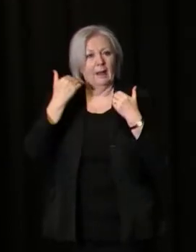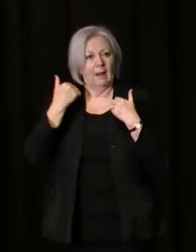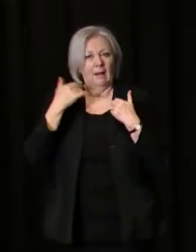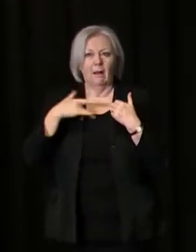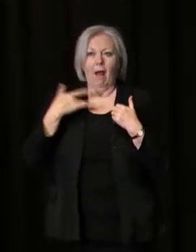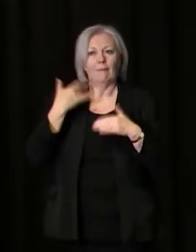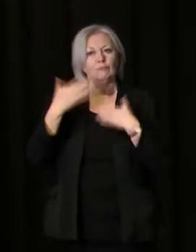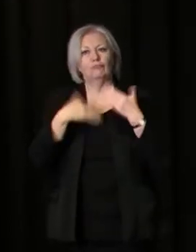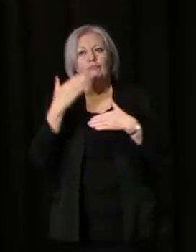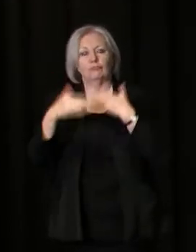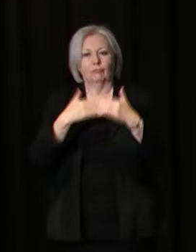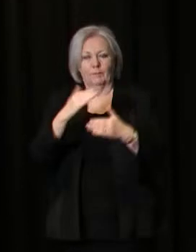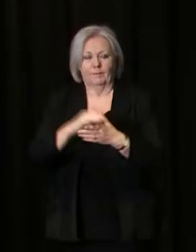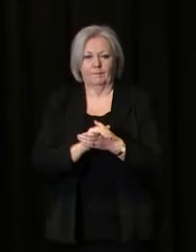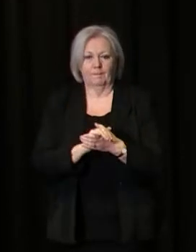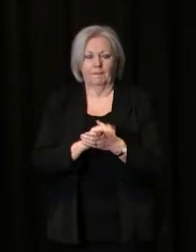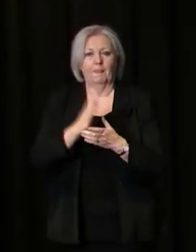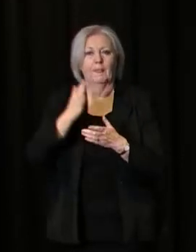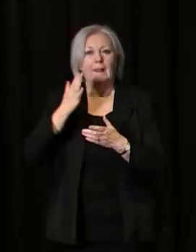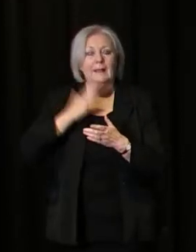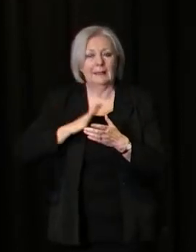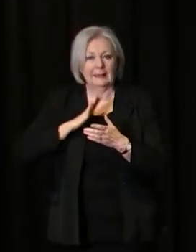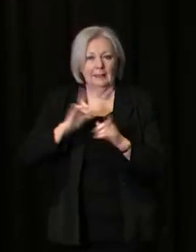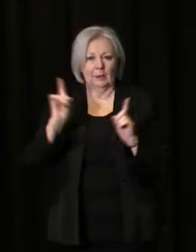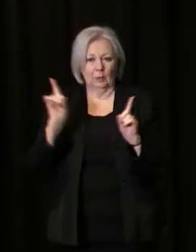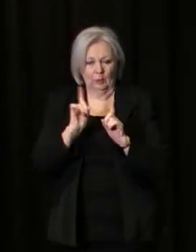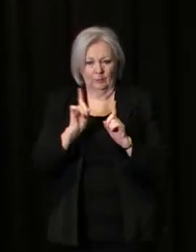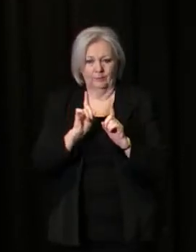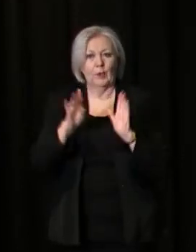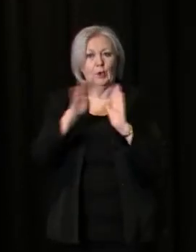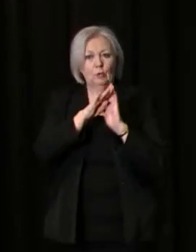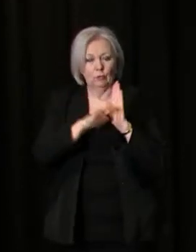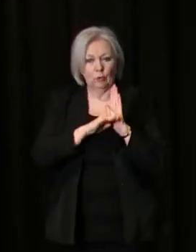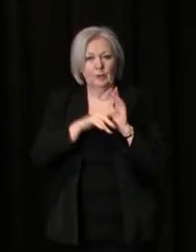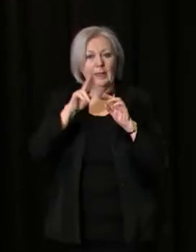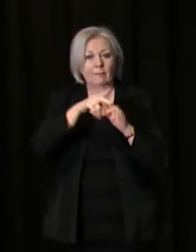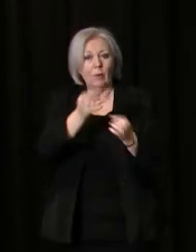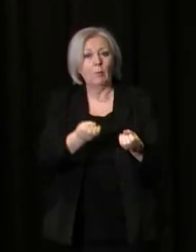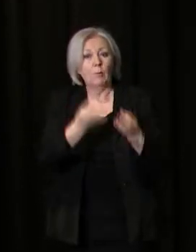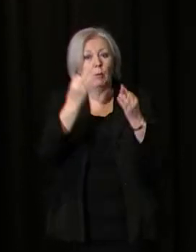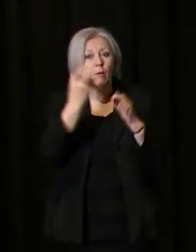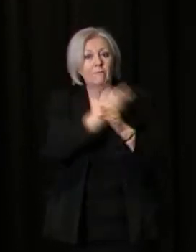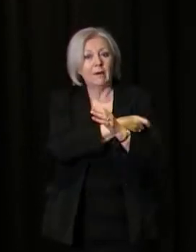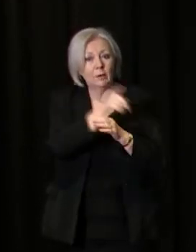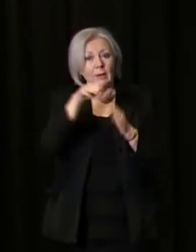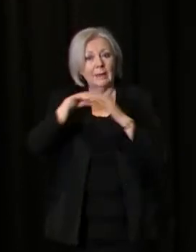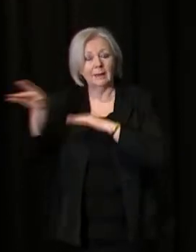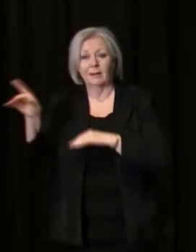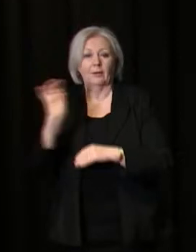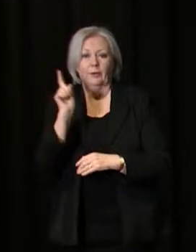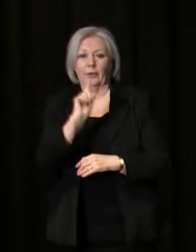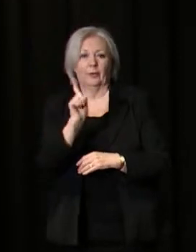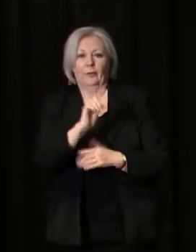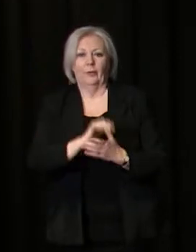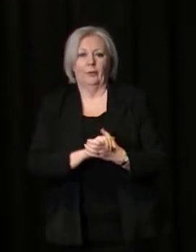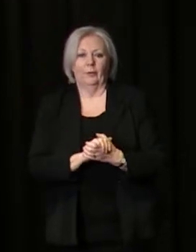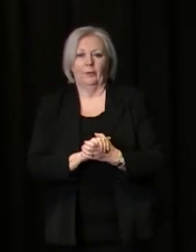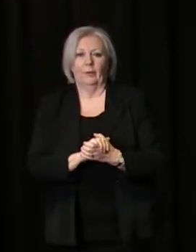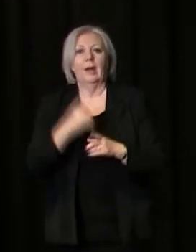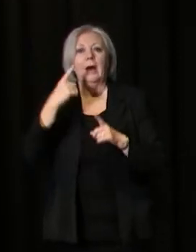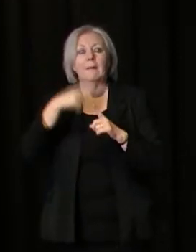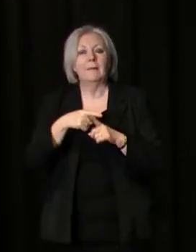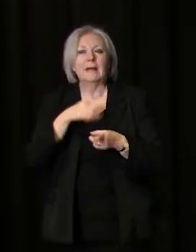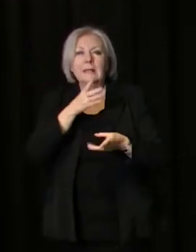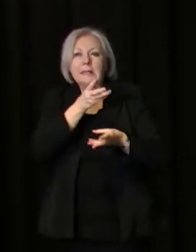life, the only rules are going to be, if you're not vaccinated, you're not getting in. And secondly, some masks in some